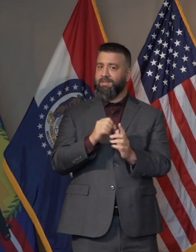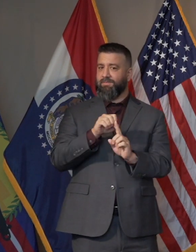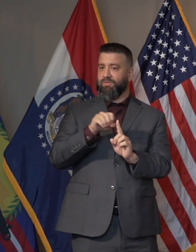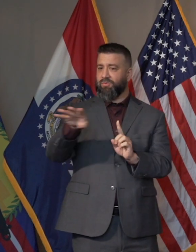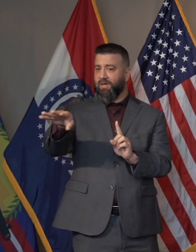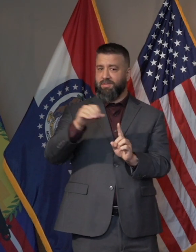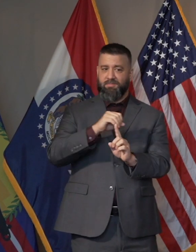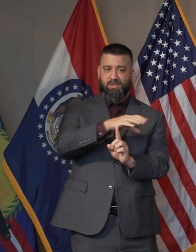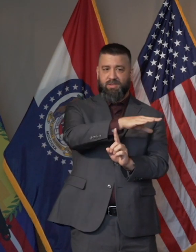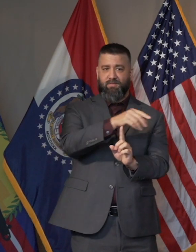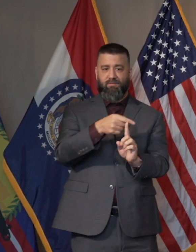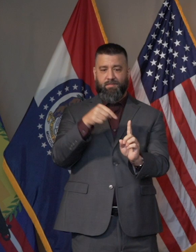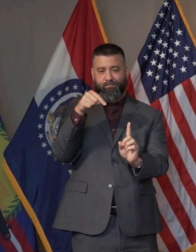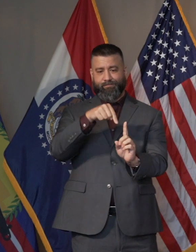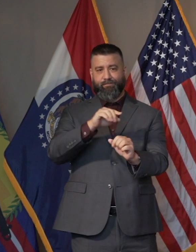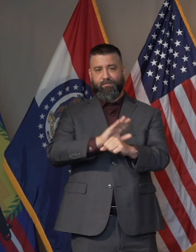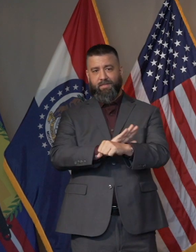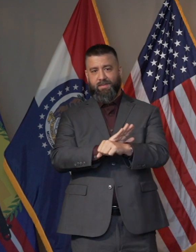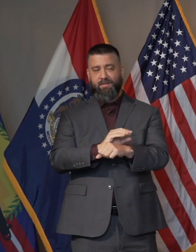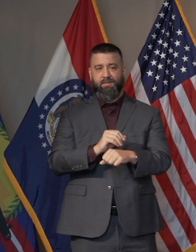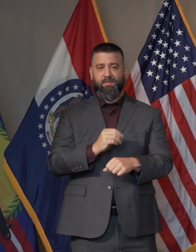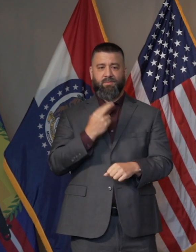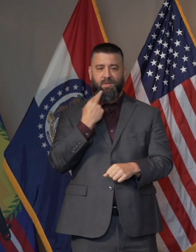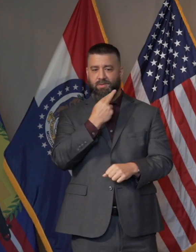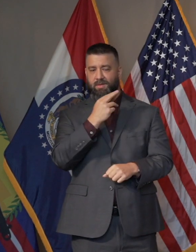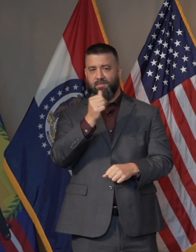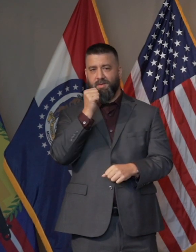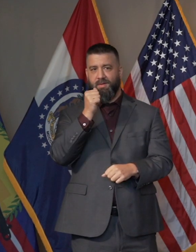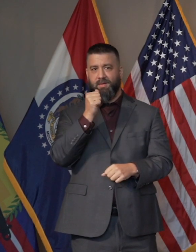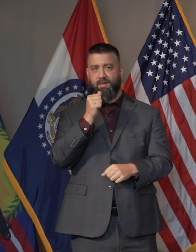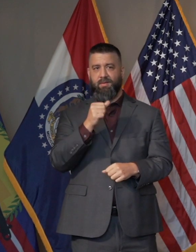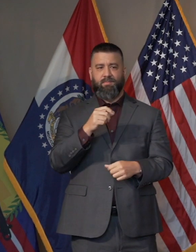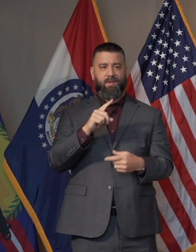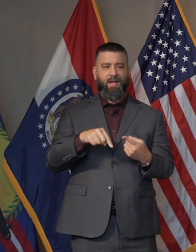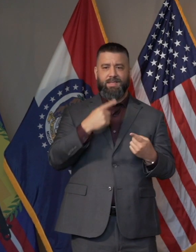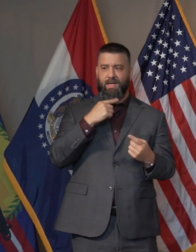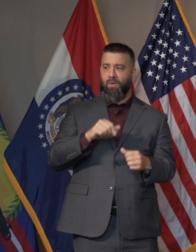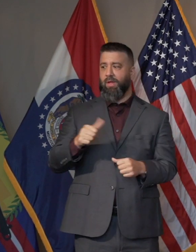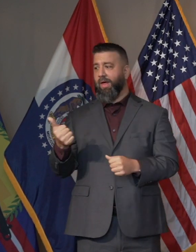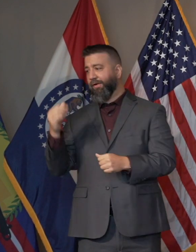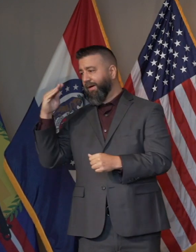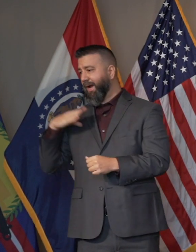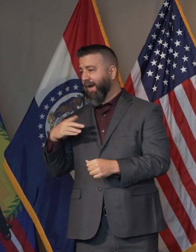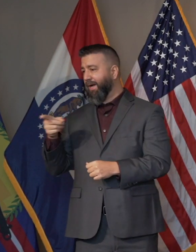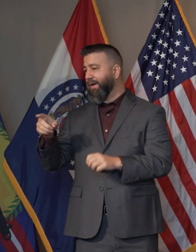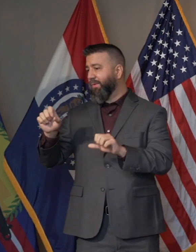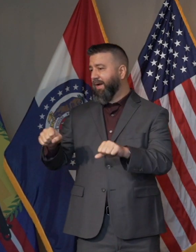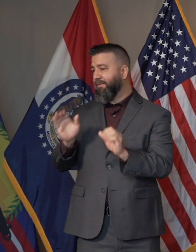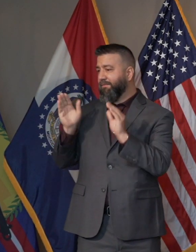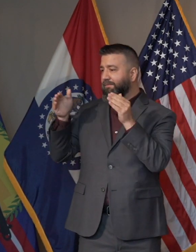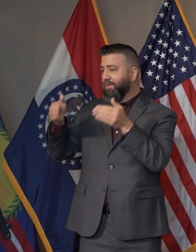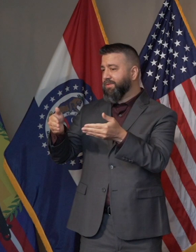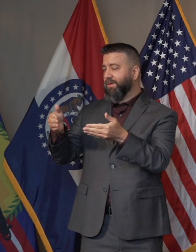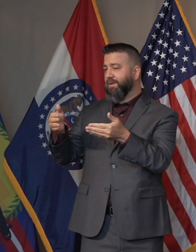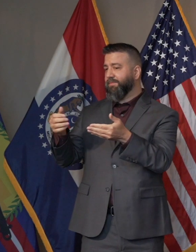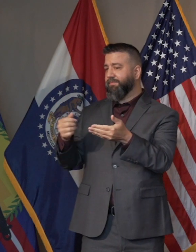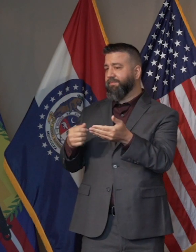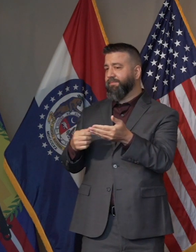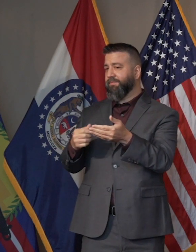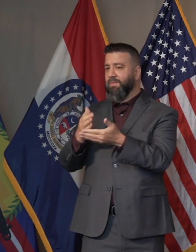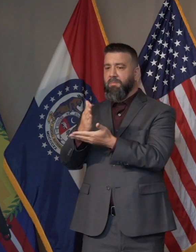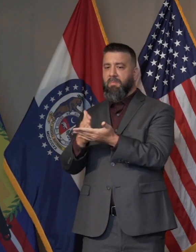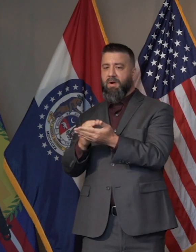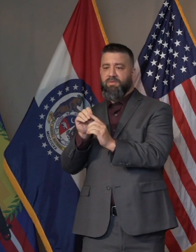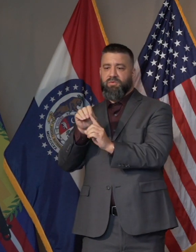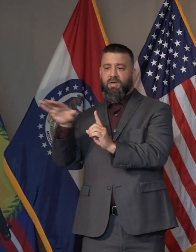really go down this path of, that other guy. Could we only focus on the part